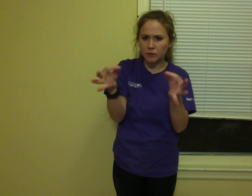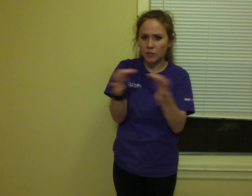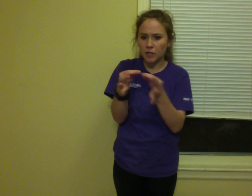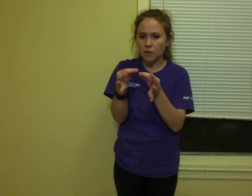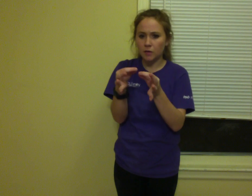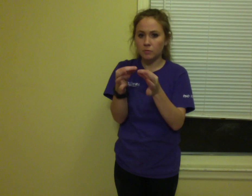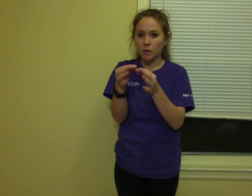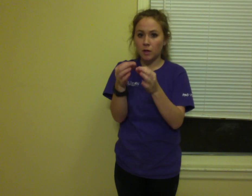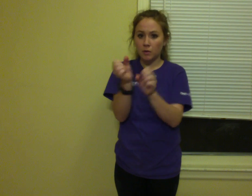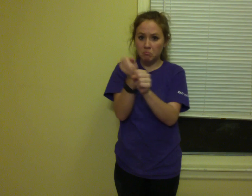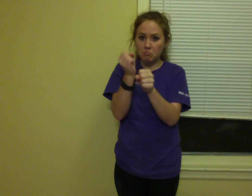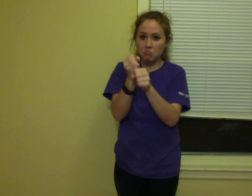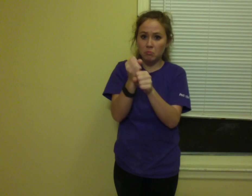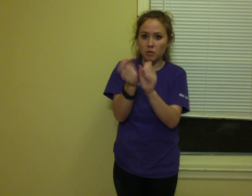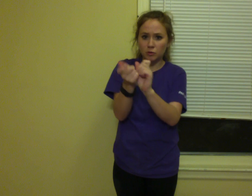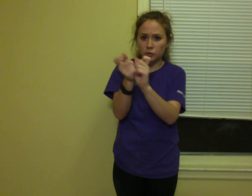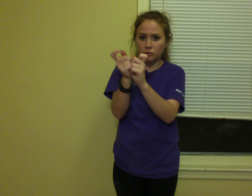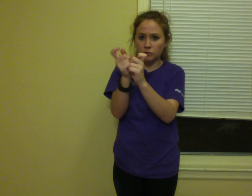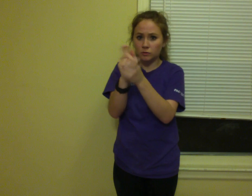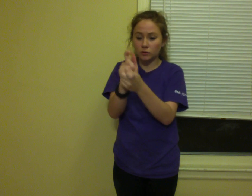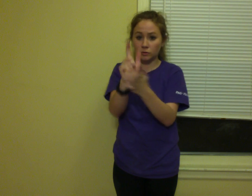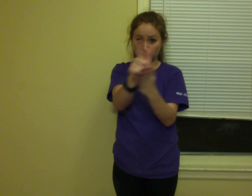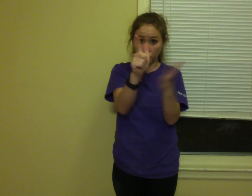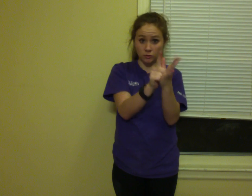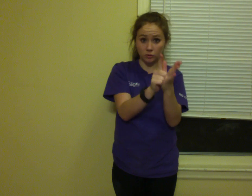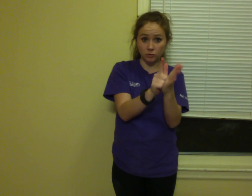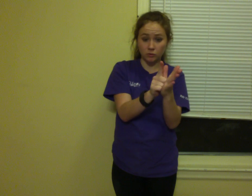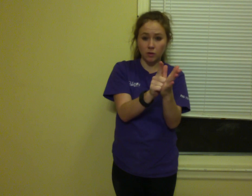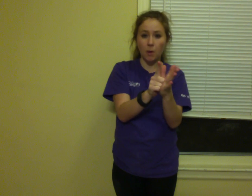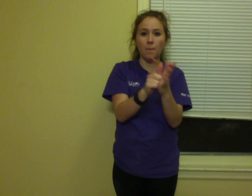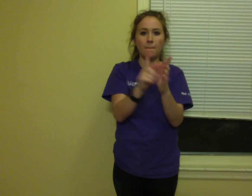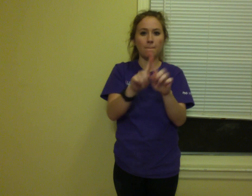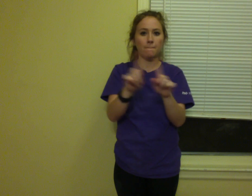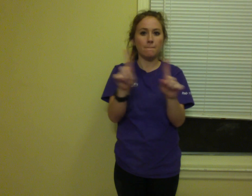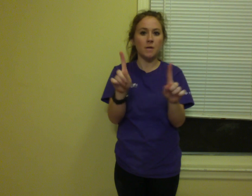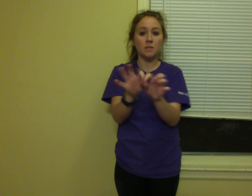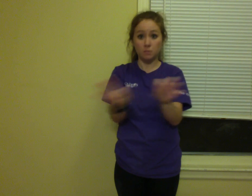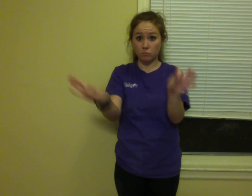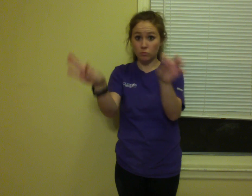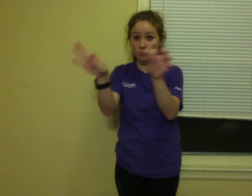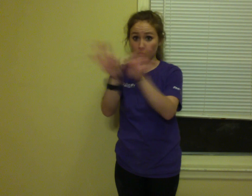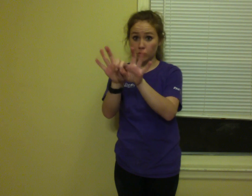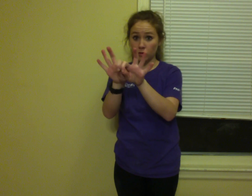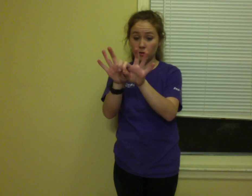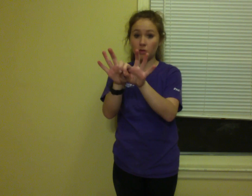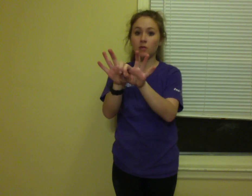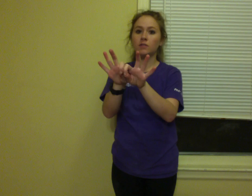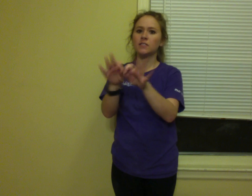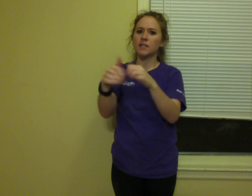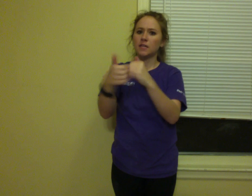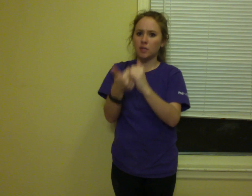practice democracy that really counts. Let's ask this man about defining democracy. He